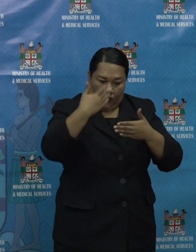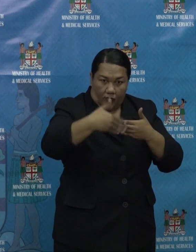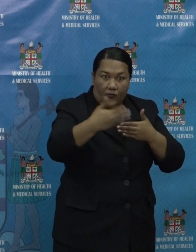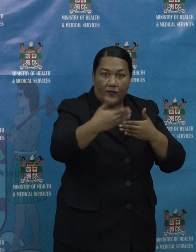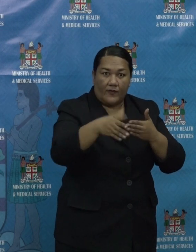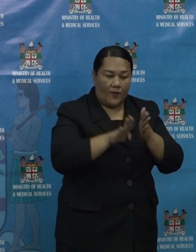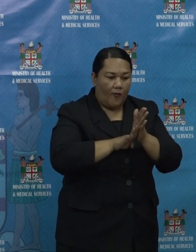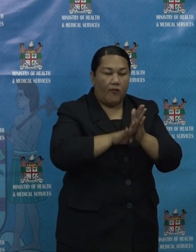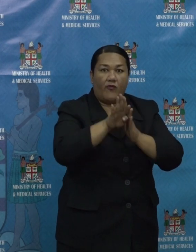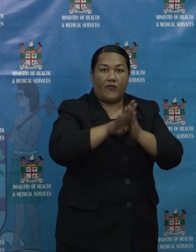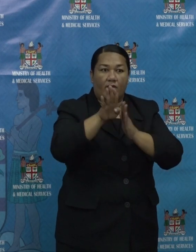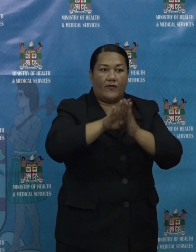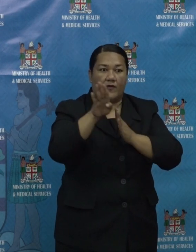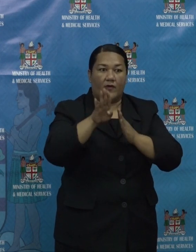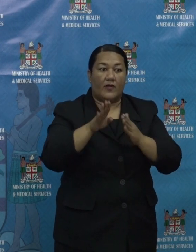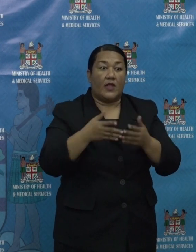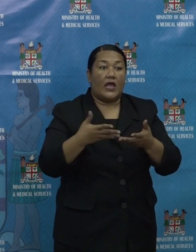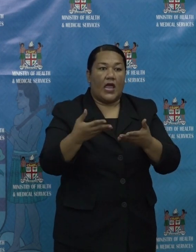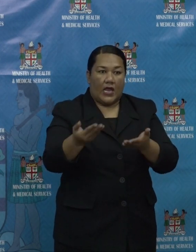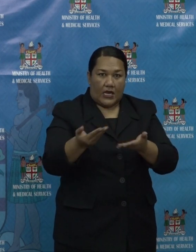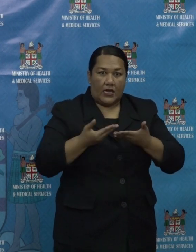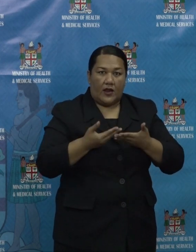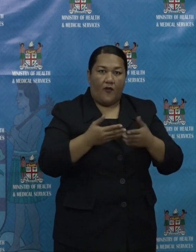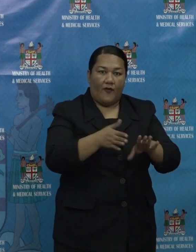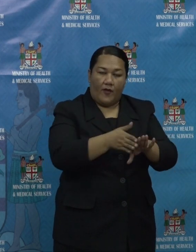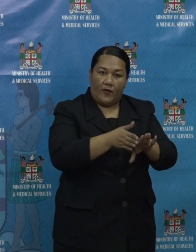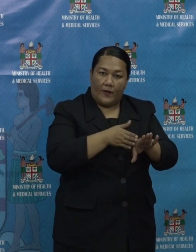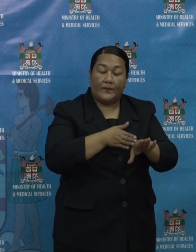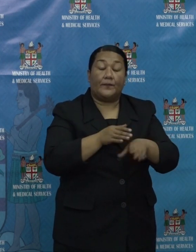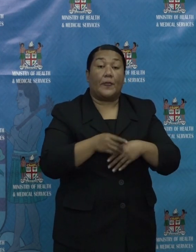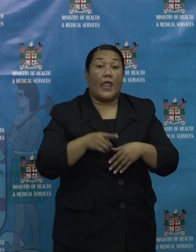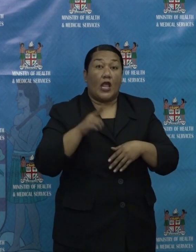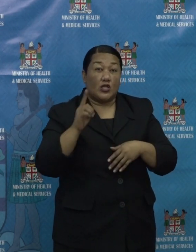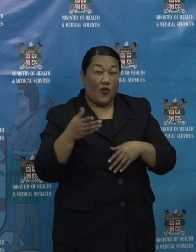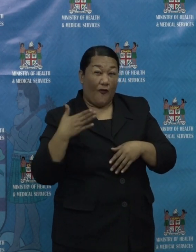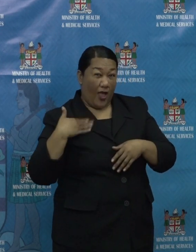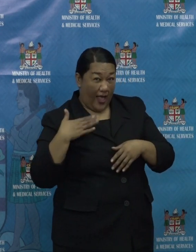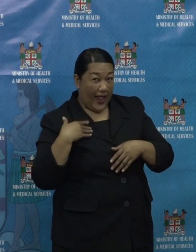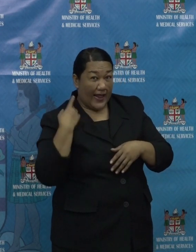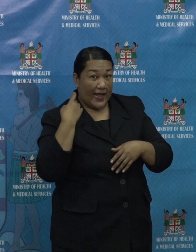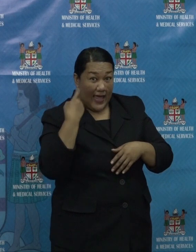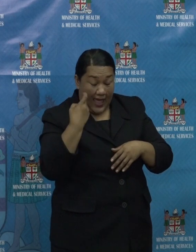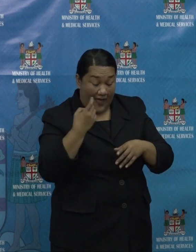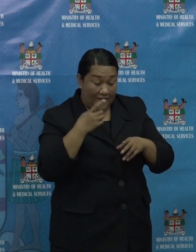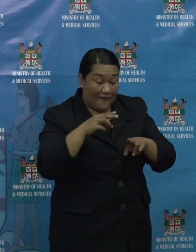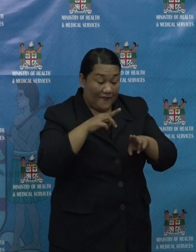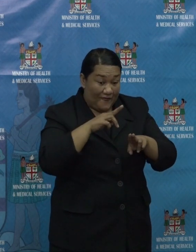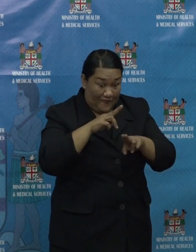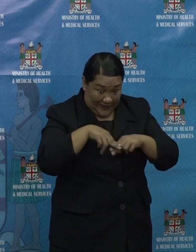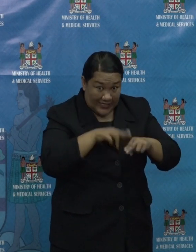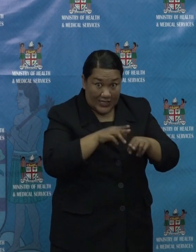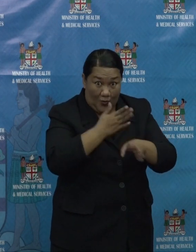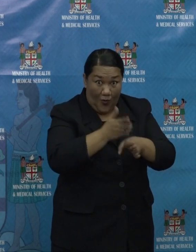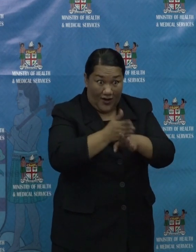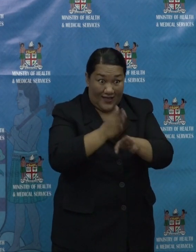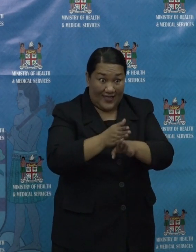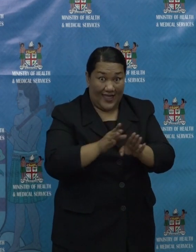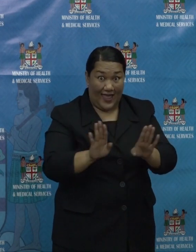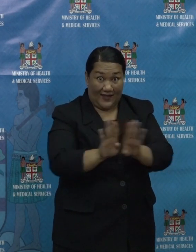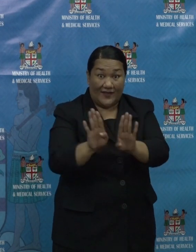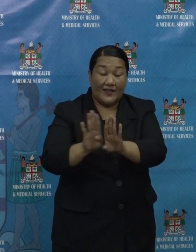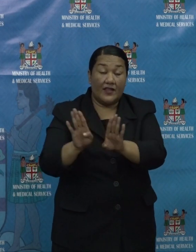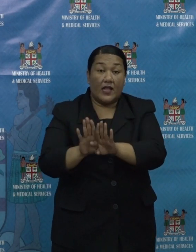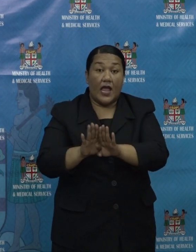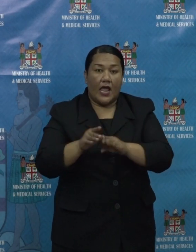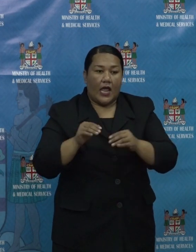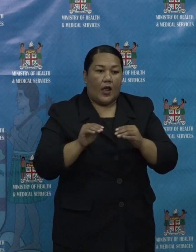results. And even though, just like every other healthcare worker in Fiji, our dedicated lab teams have been working beyond